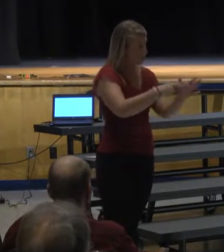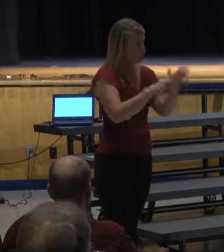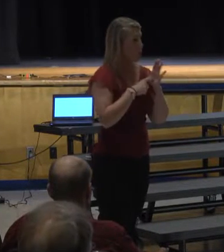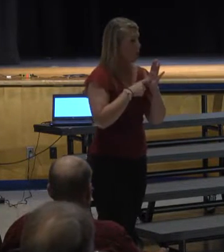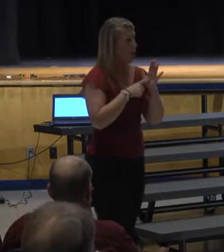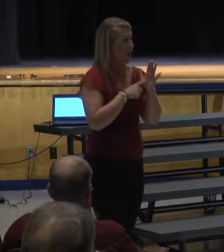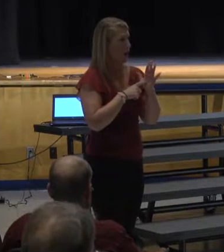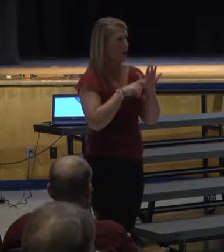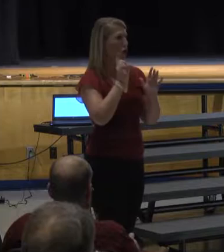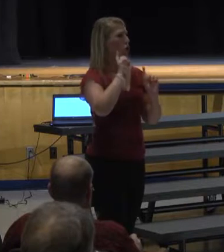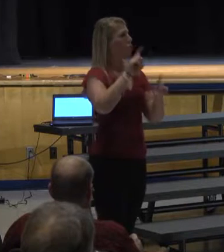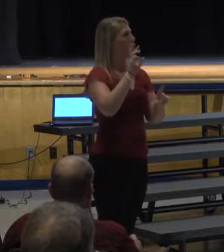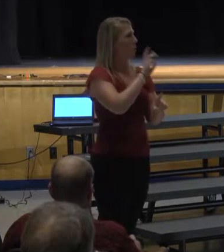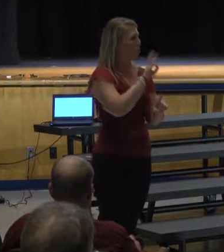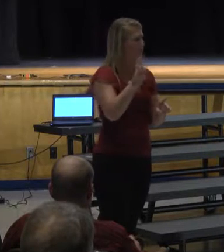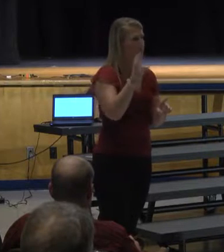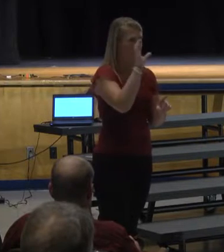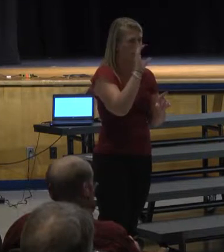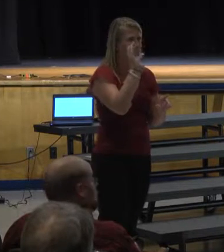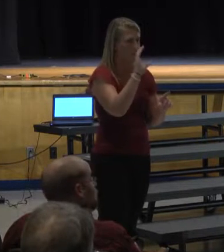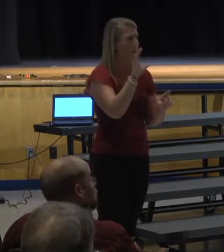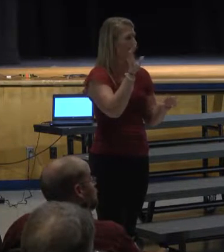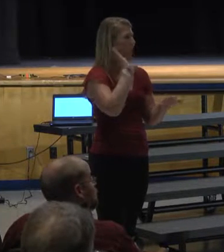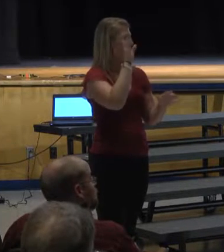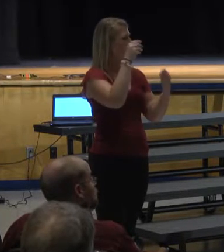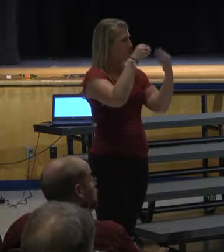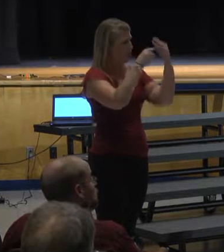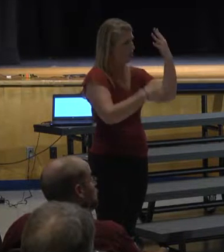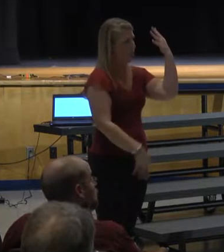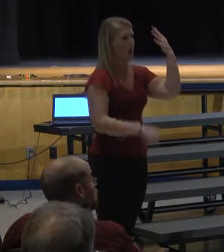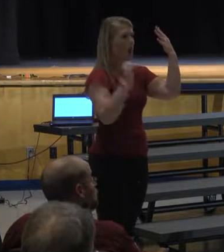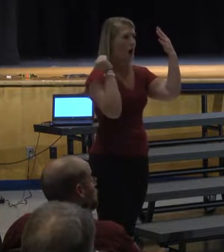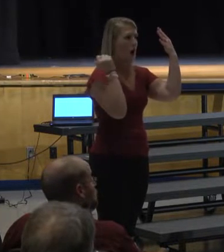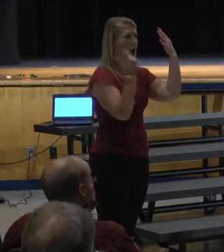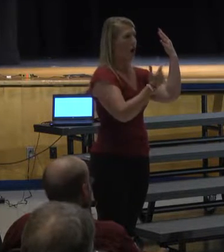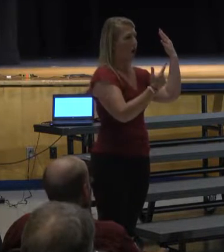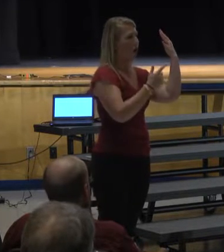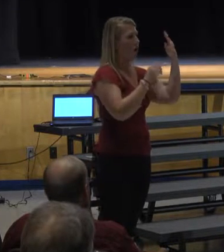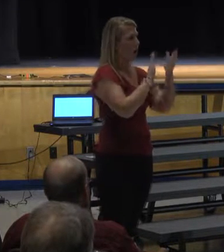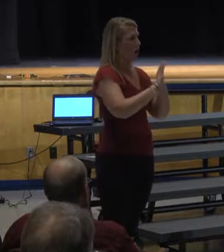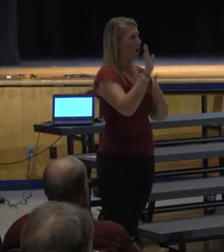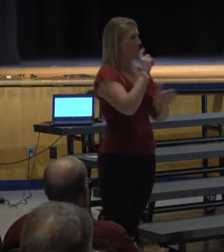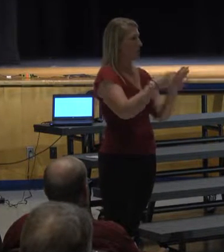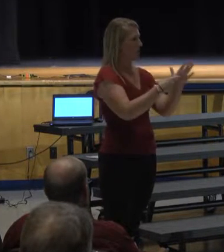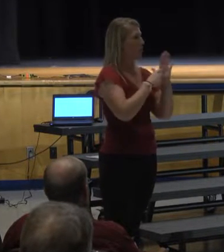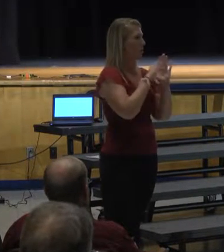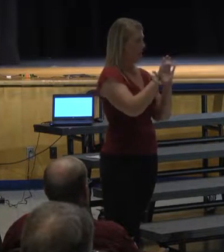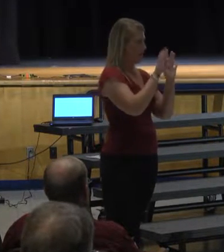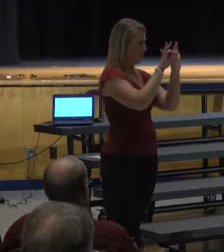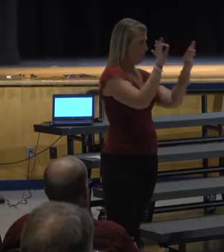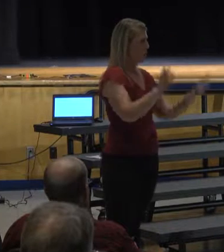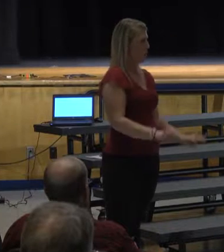the profile website. That lists all the colleges in the country that require the form.